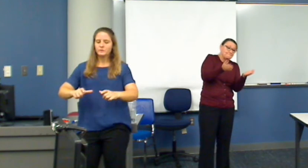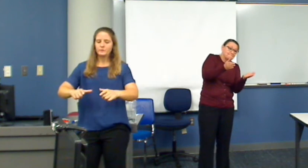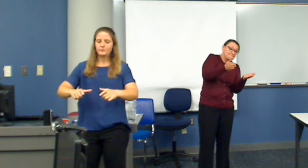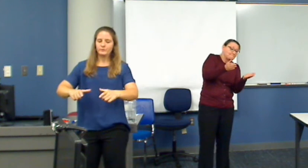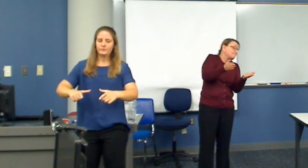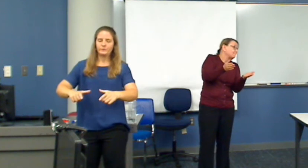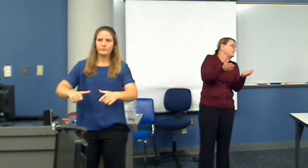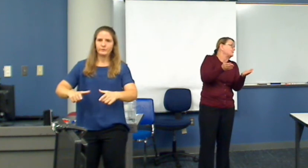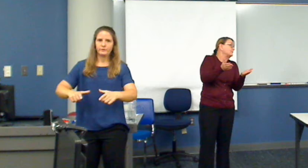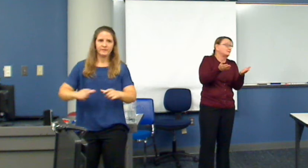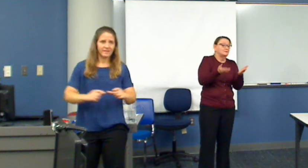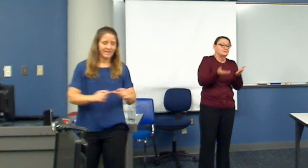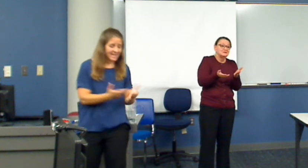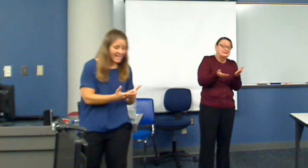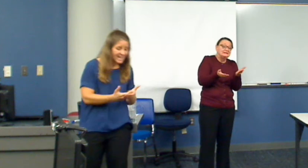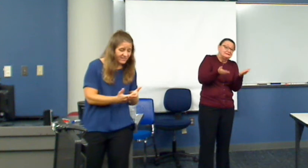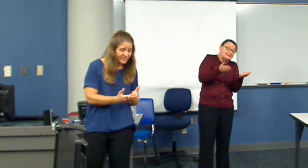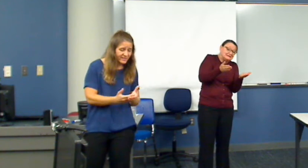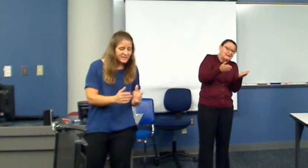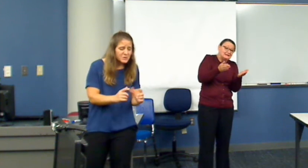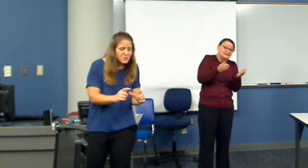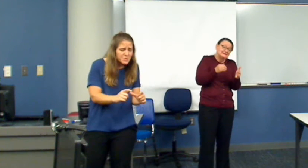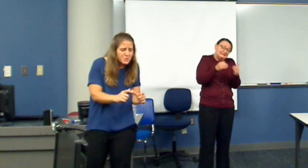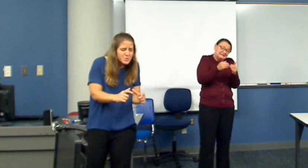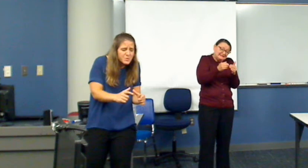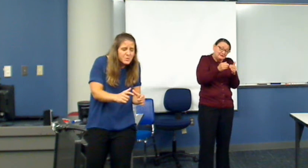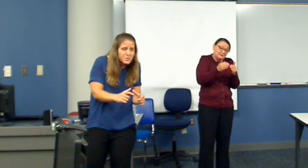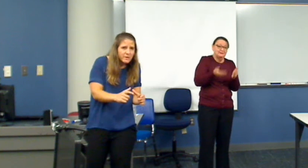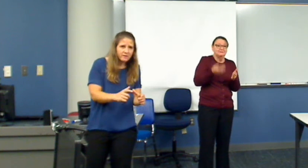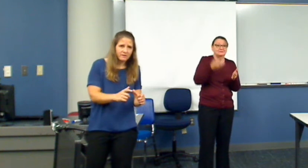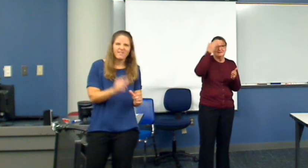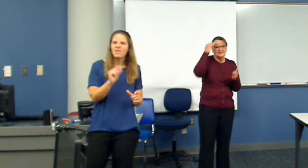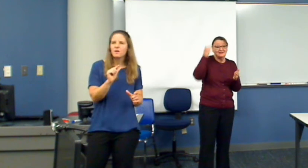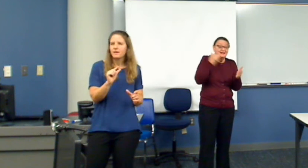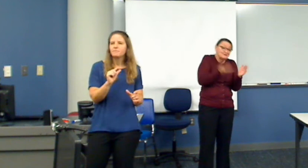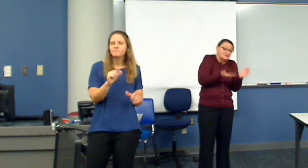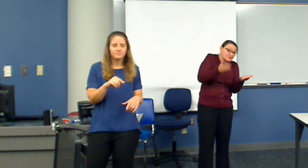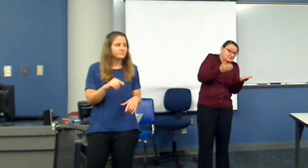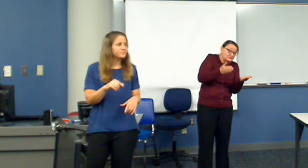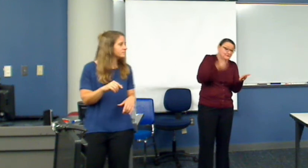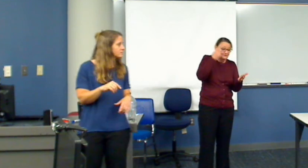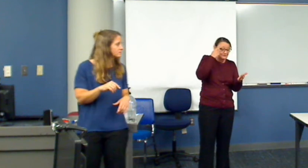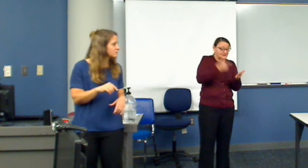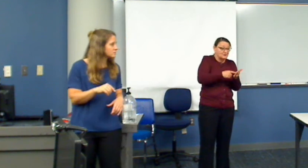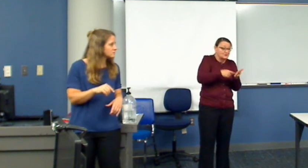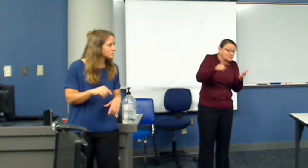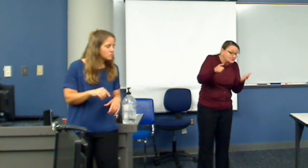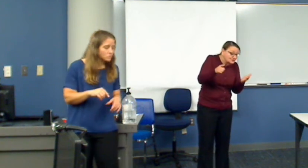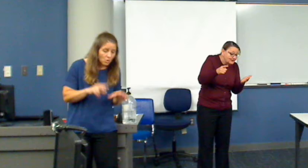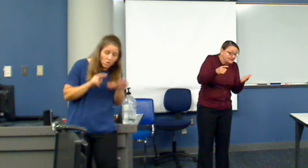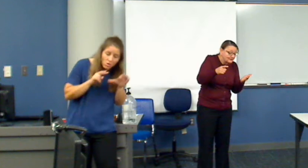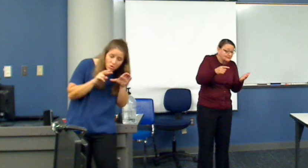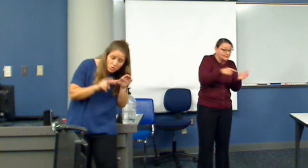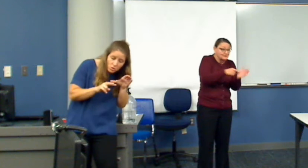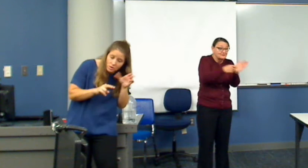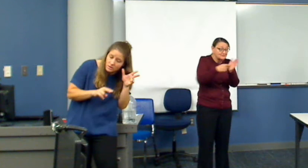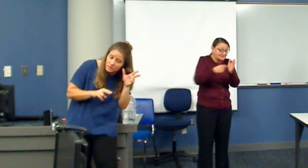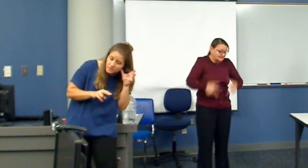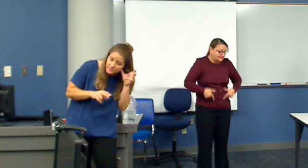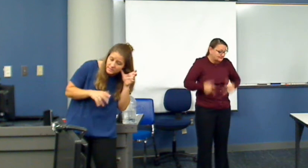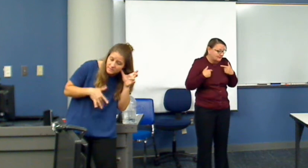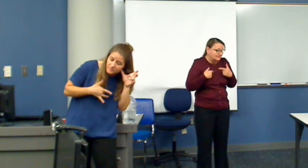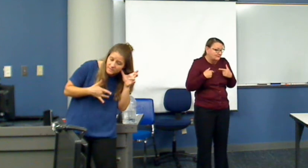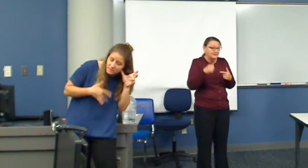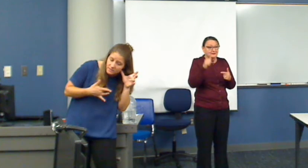bit for the infant. Okay? And then we want to check for signs of life. Look, listen, feel again. 5 to